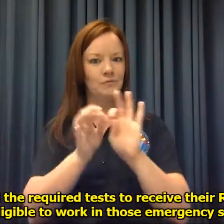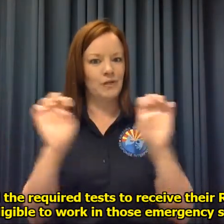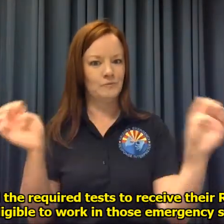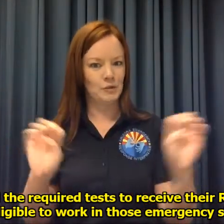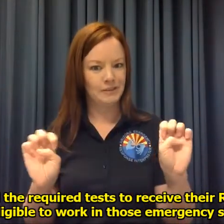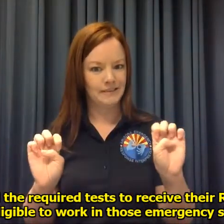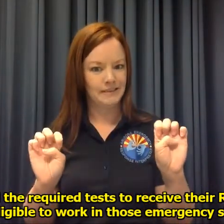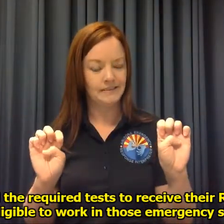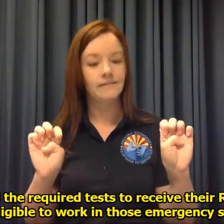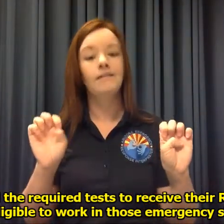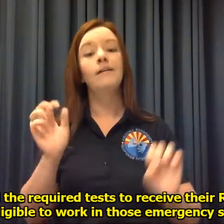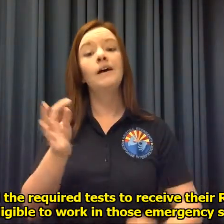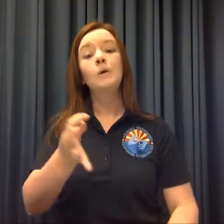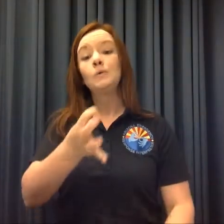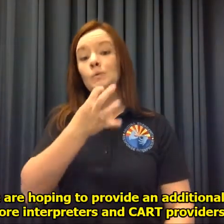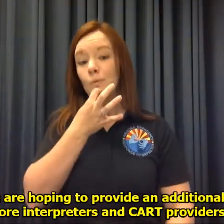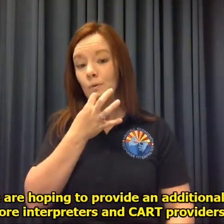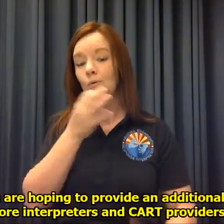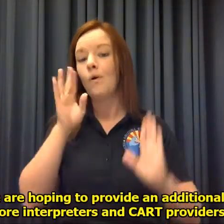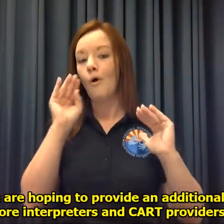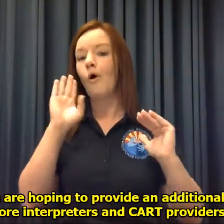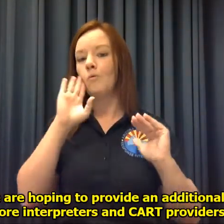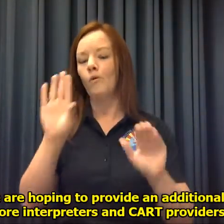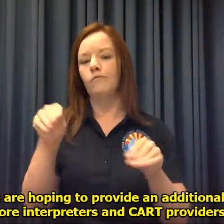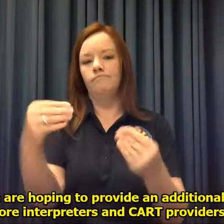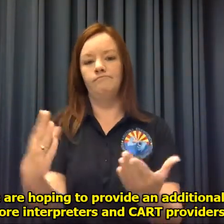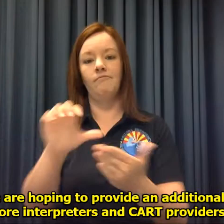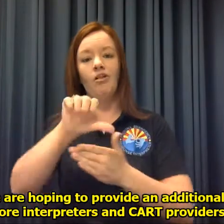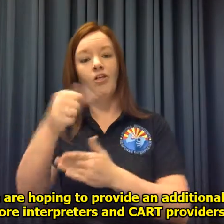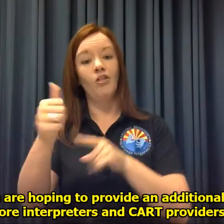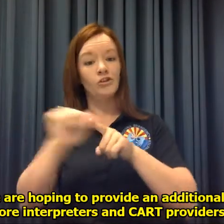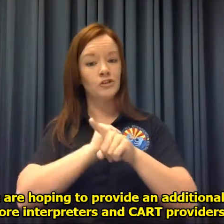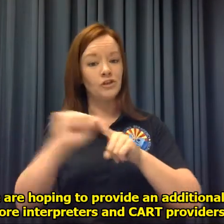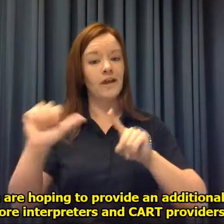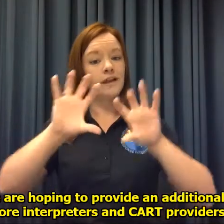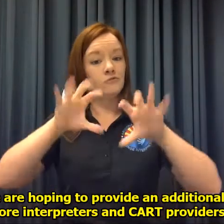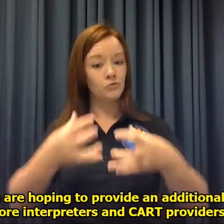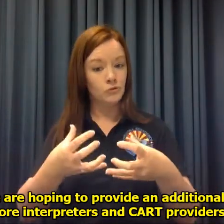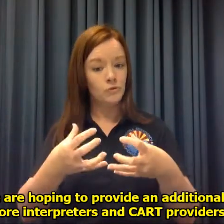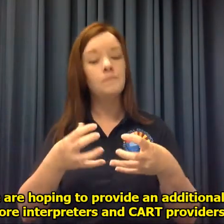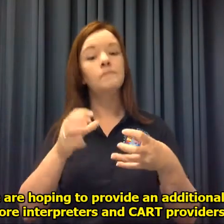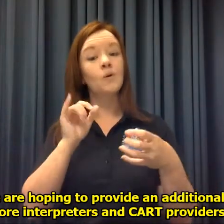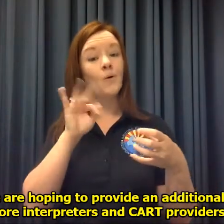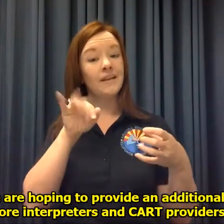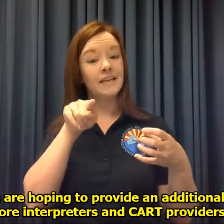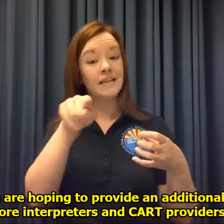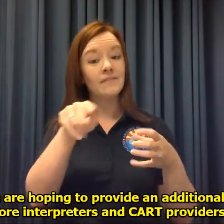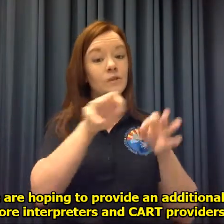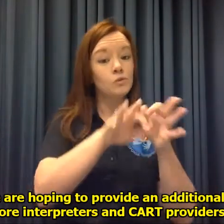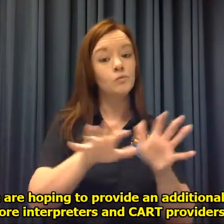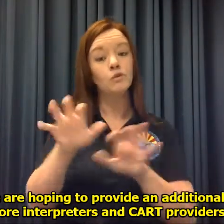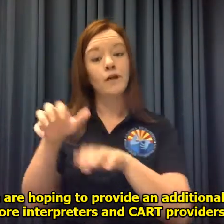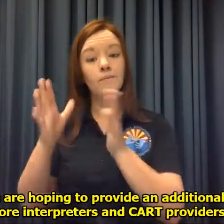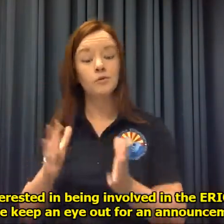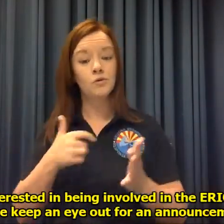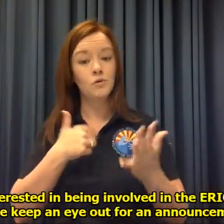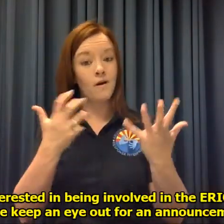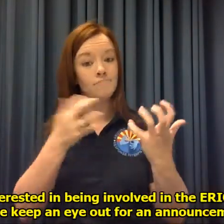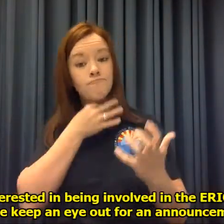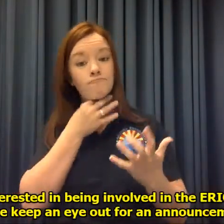those emergency situations. Very soon, we are hoping to provide an additional training for more interpreters and CART providers. If you're interested in